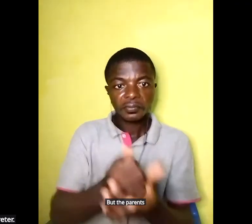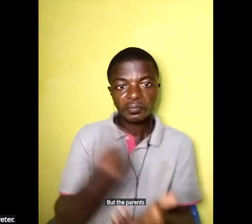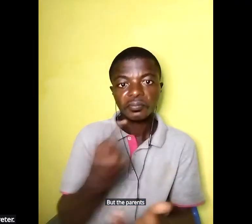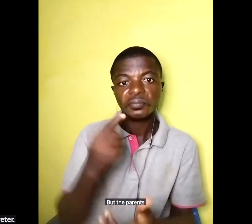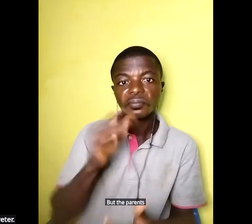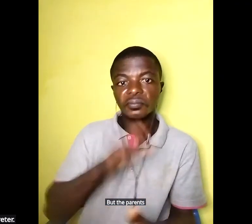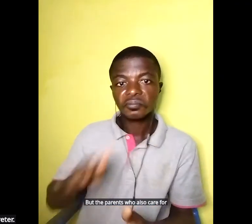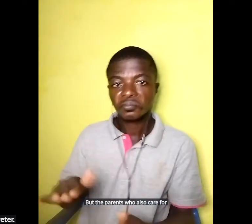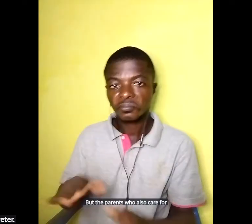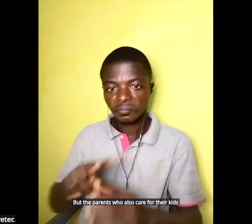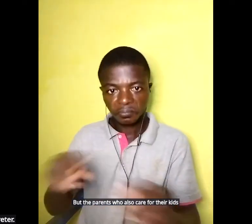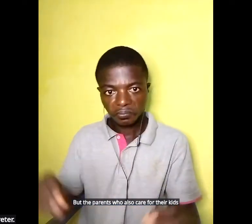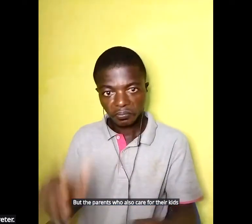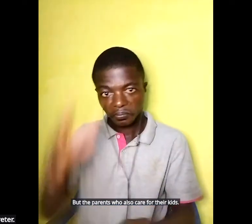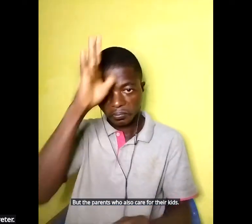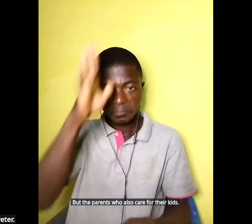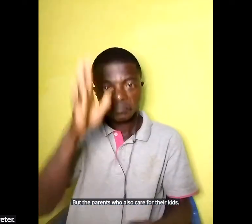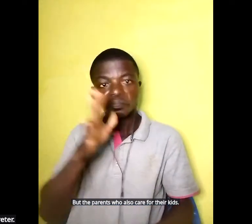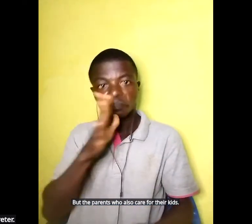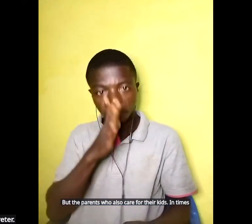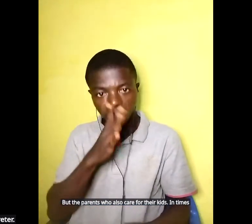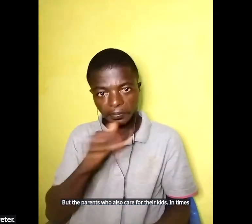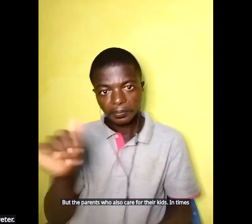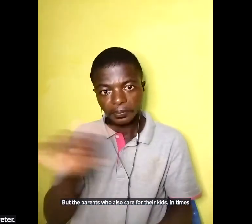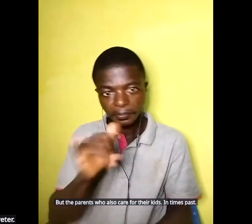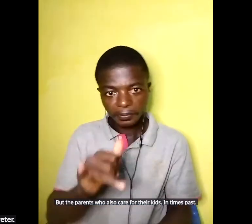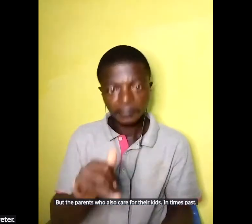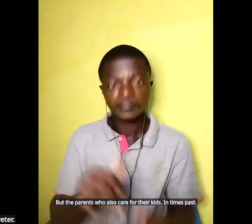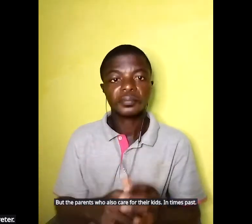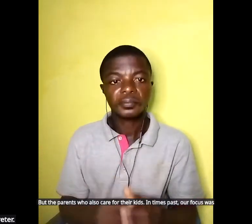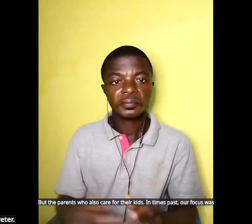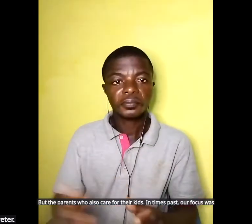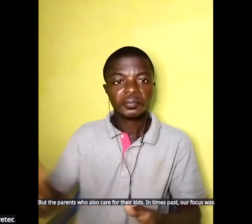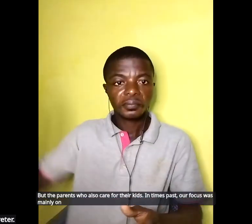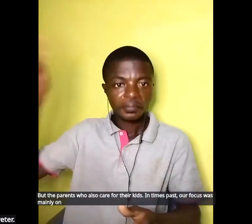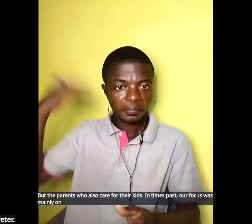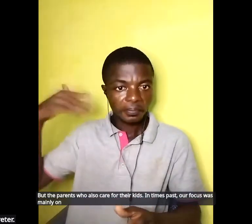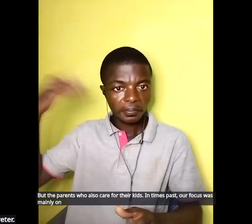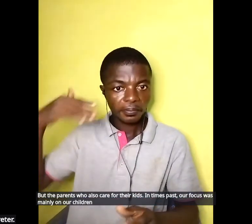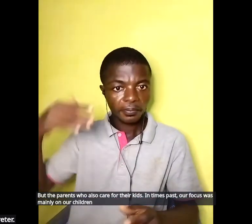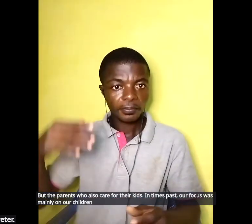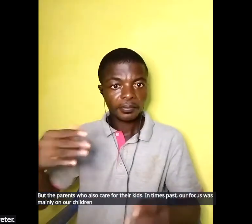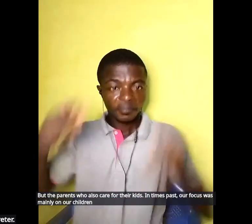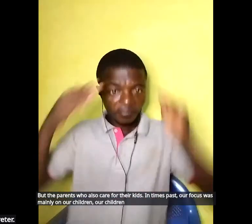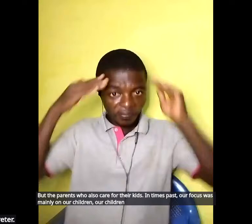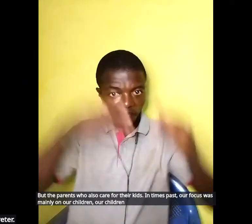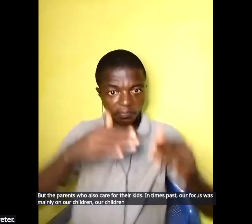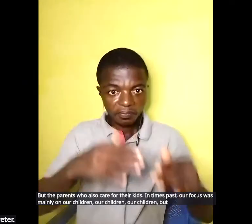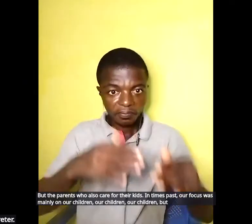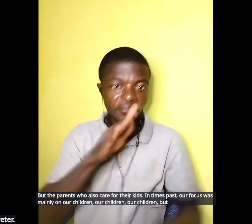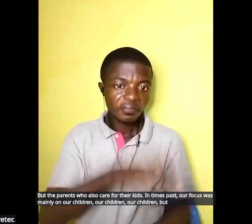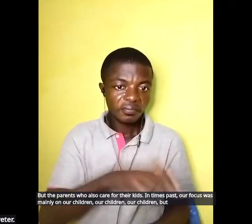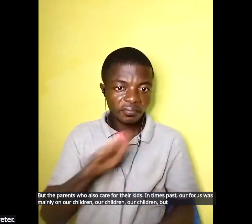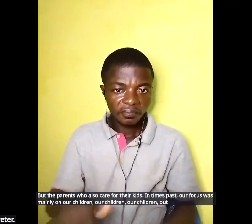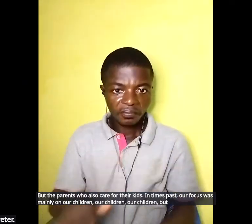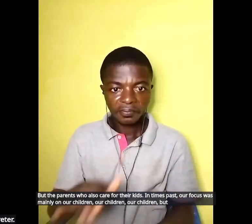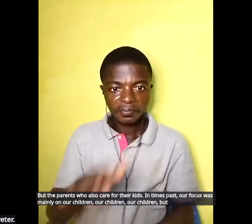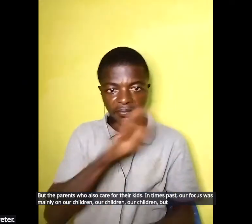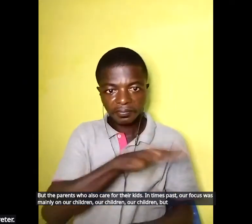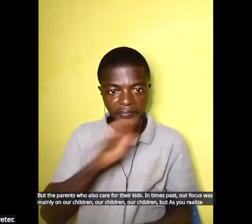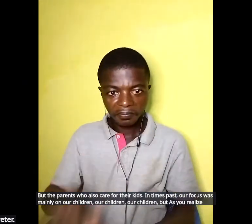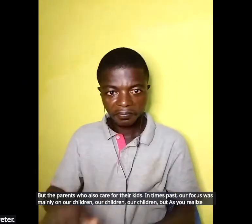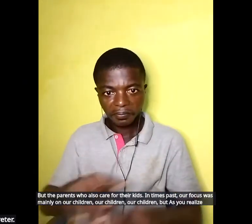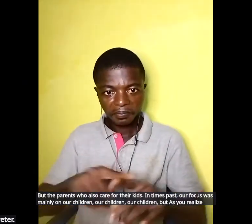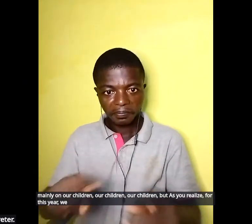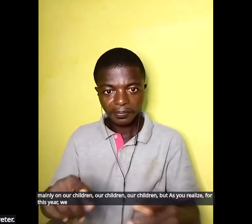for the kids. In times past, our focus was mainly on our children, our children, our children. But as you realize, for this year,